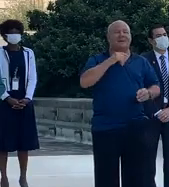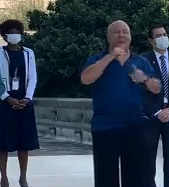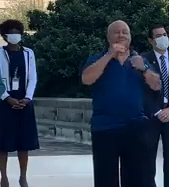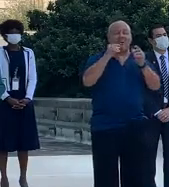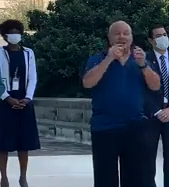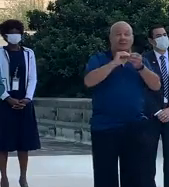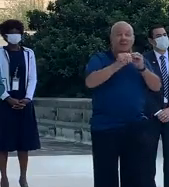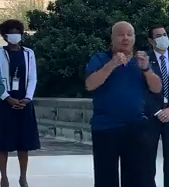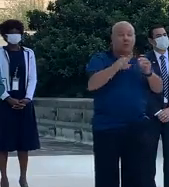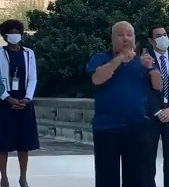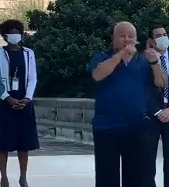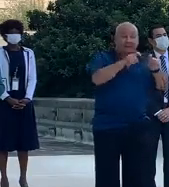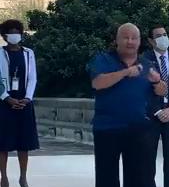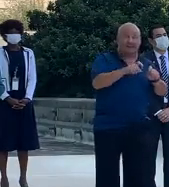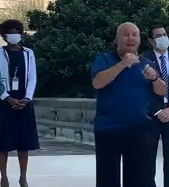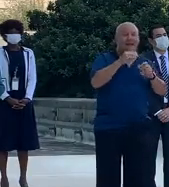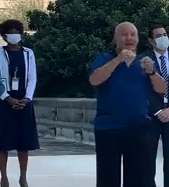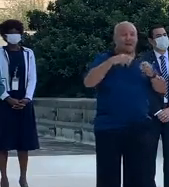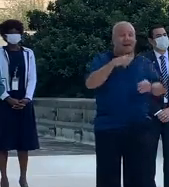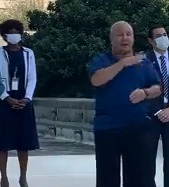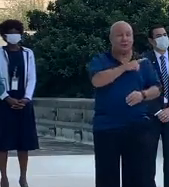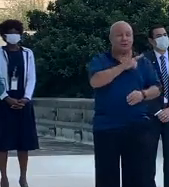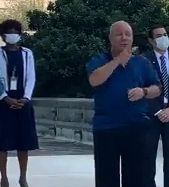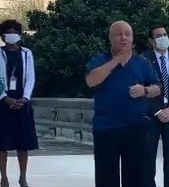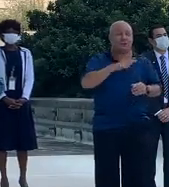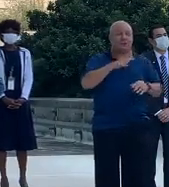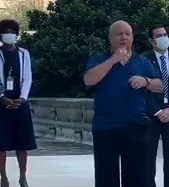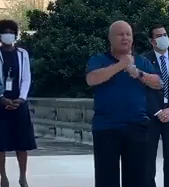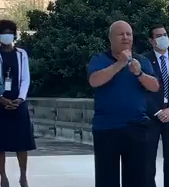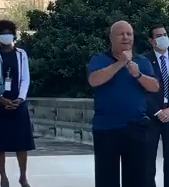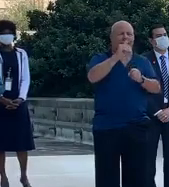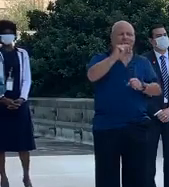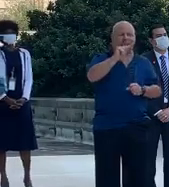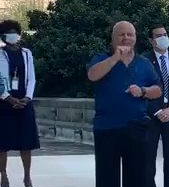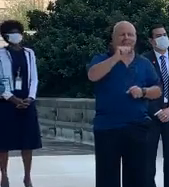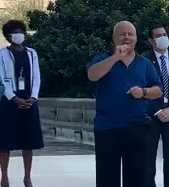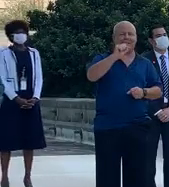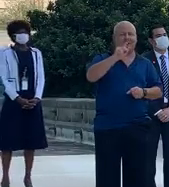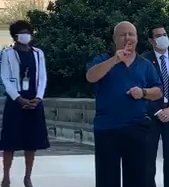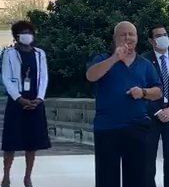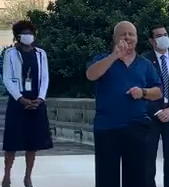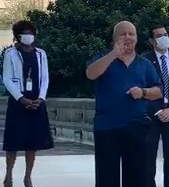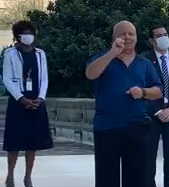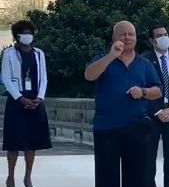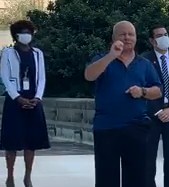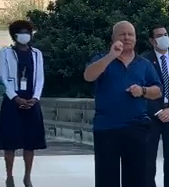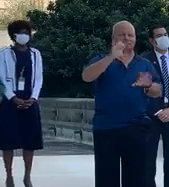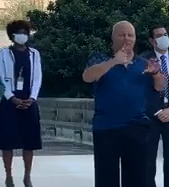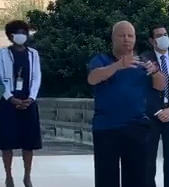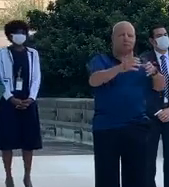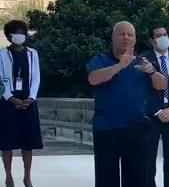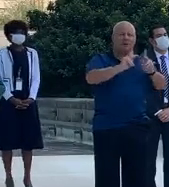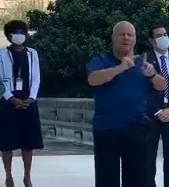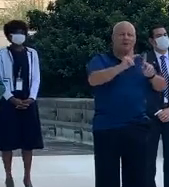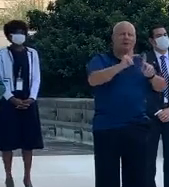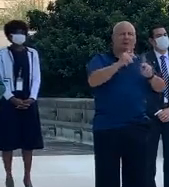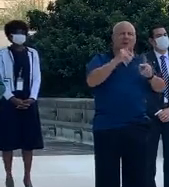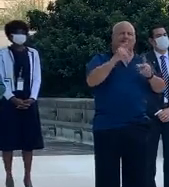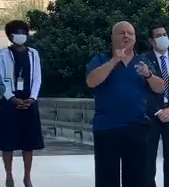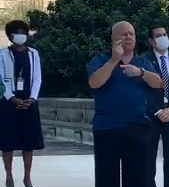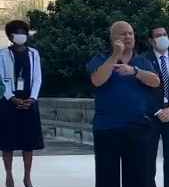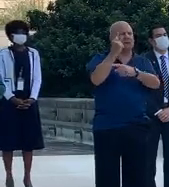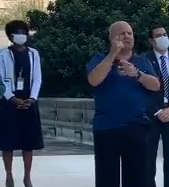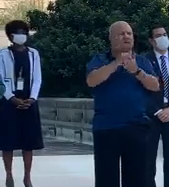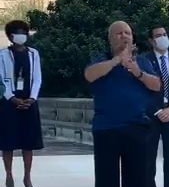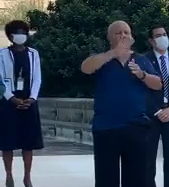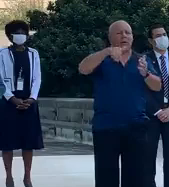the councilwoman creating a task force. And when she did this, she understood the need to have all stakeholders at